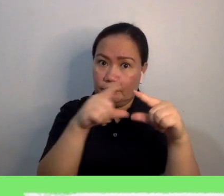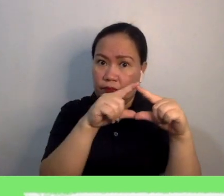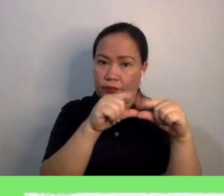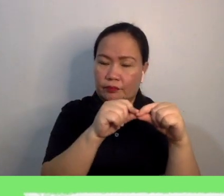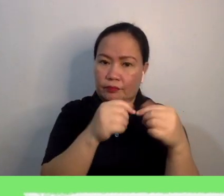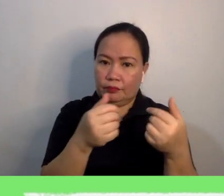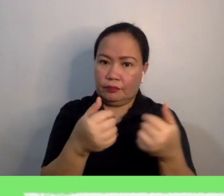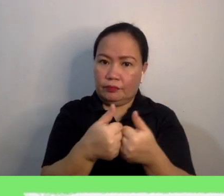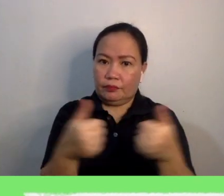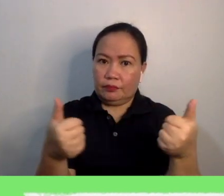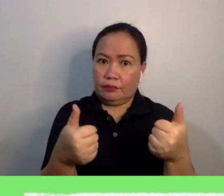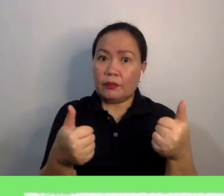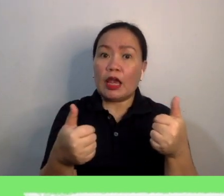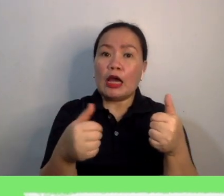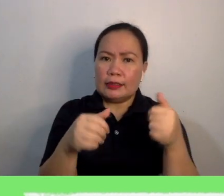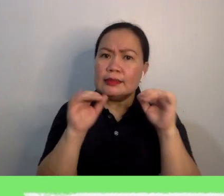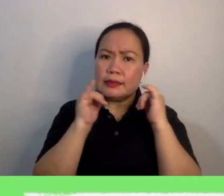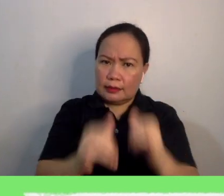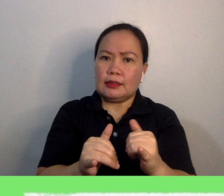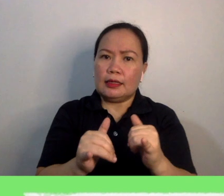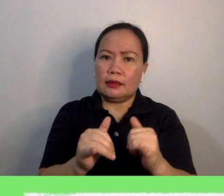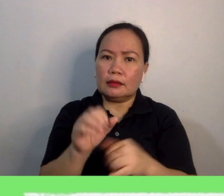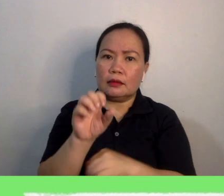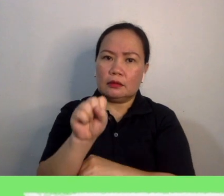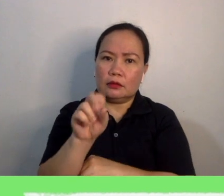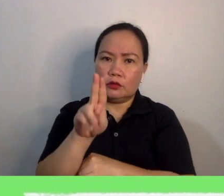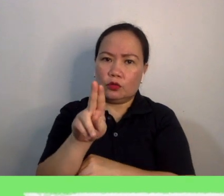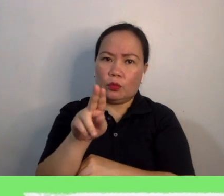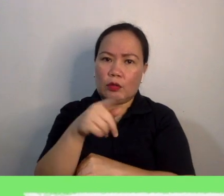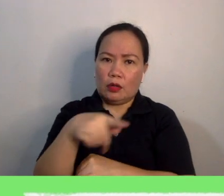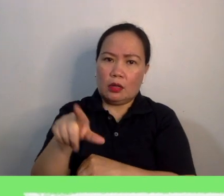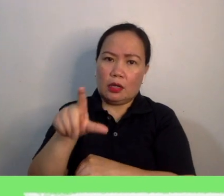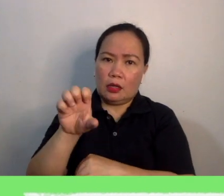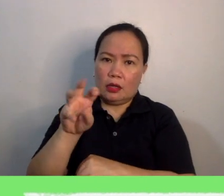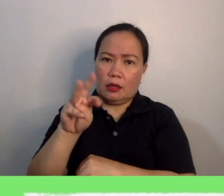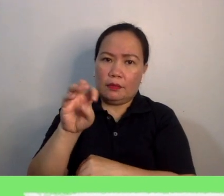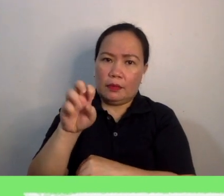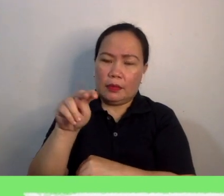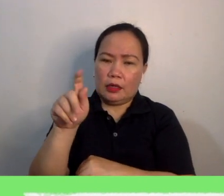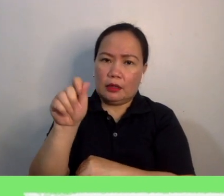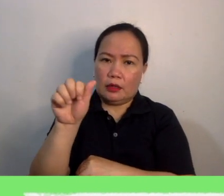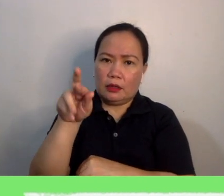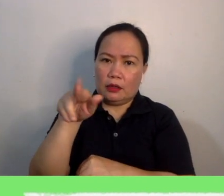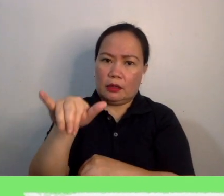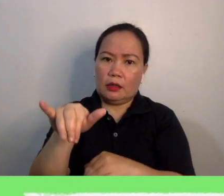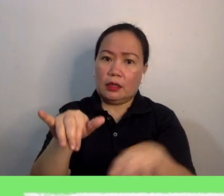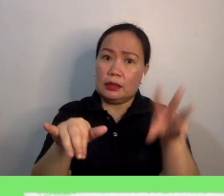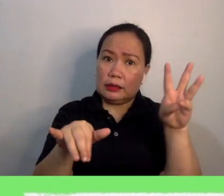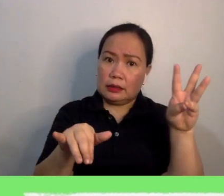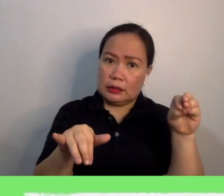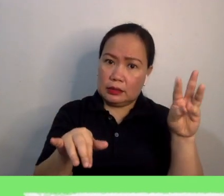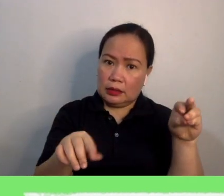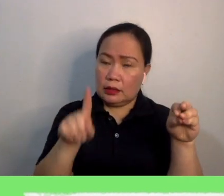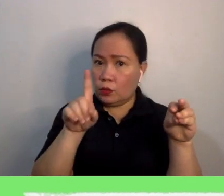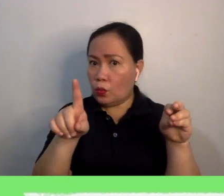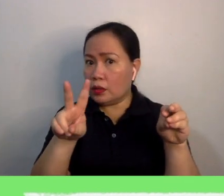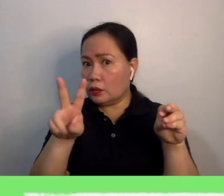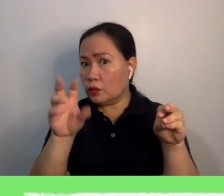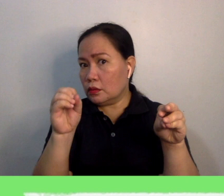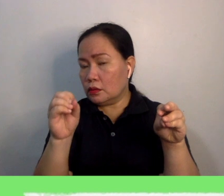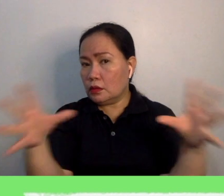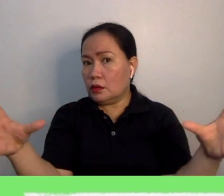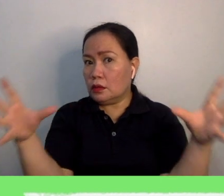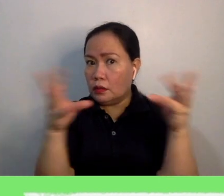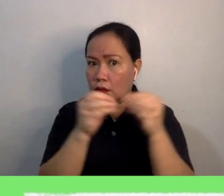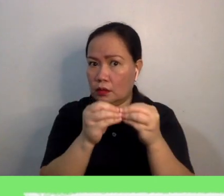supplementary angle. So, why? Because this is 60, this is 120. So, the angle A is 60 degrees, your angle